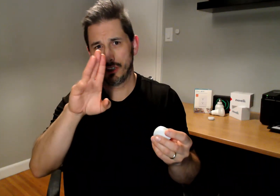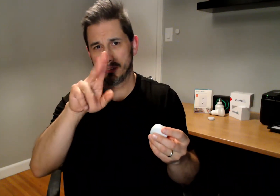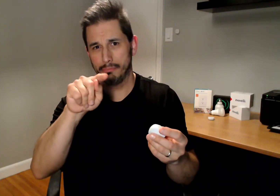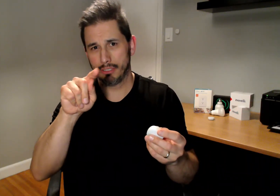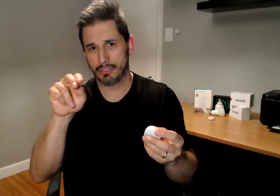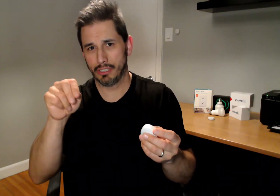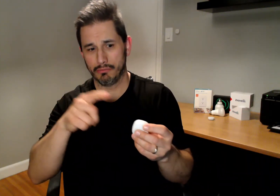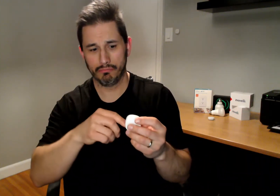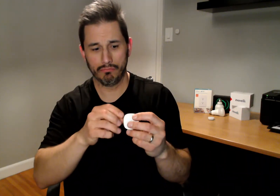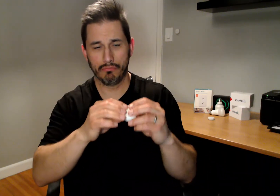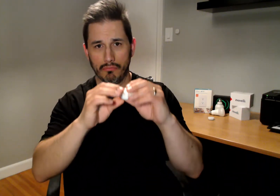button like this,